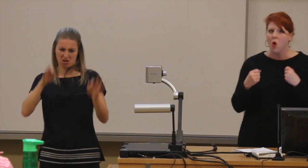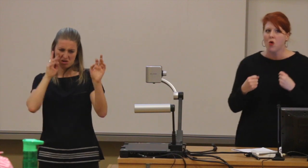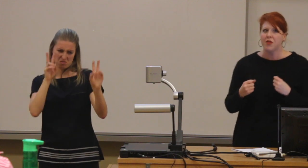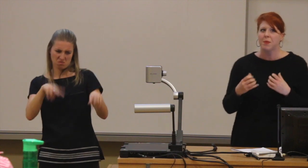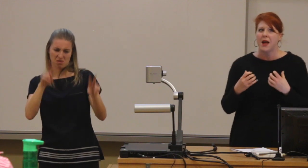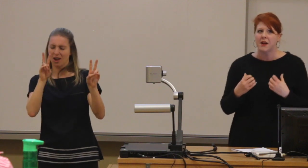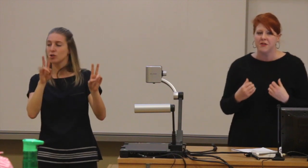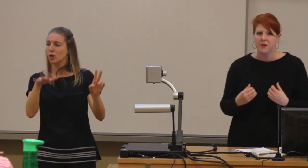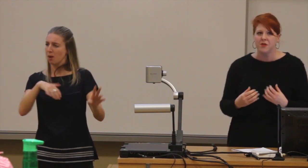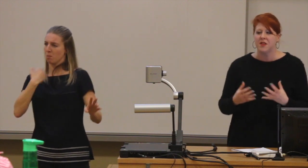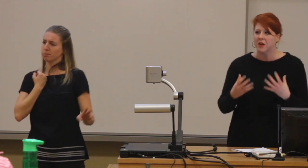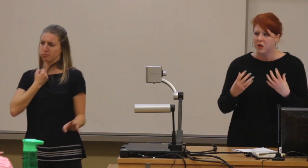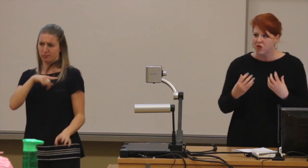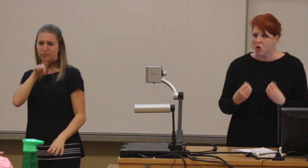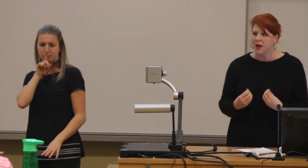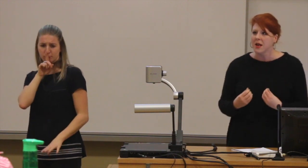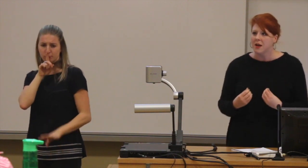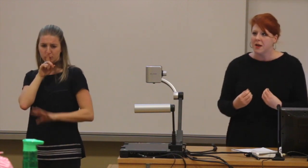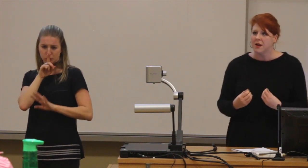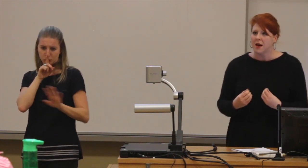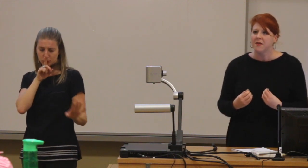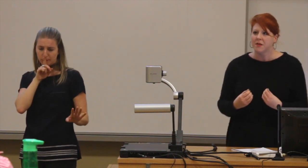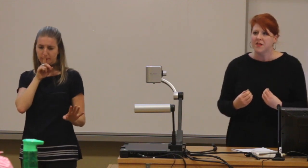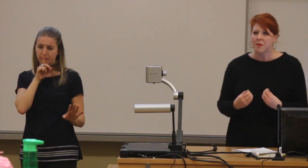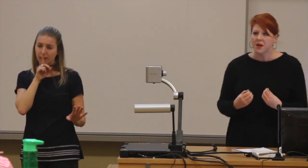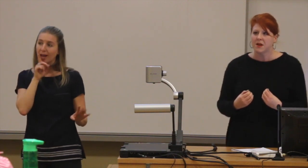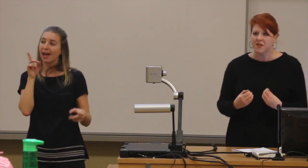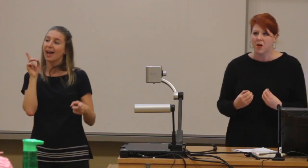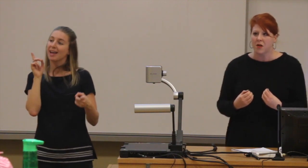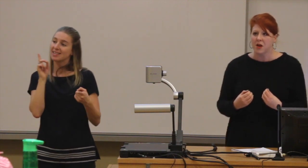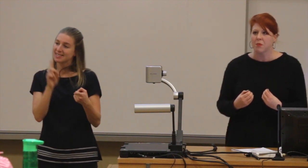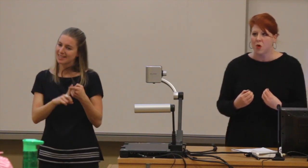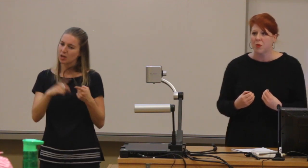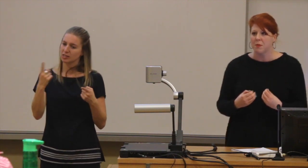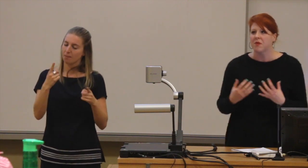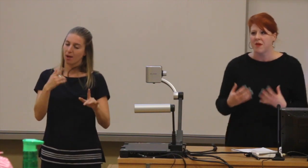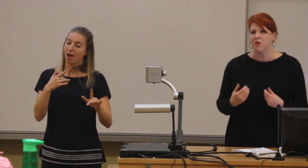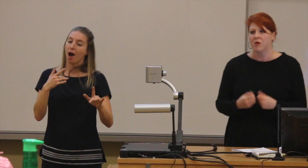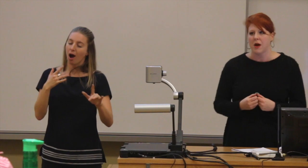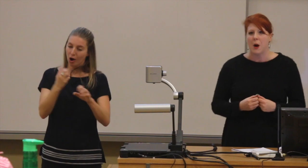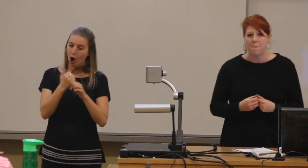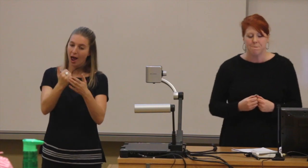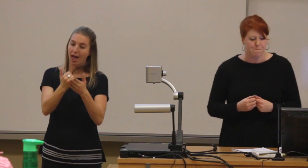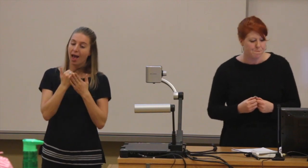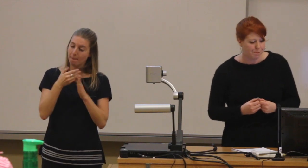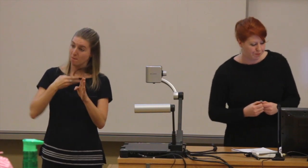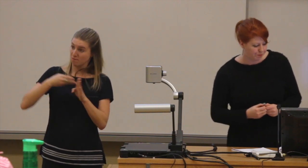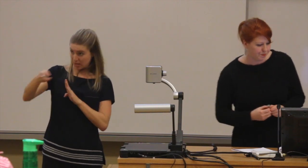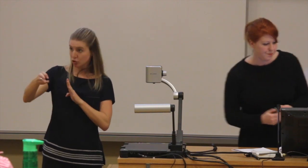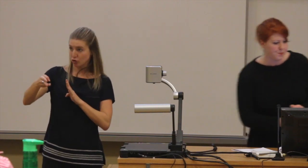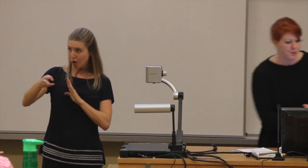just withhold the platitudes and the cajoling until somebody has sought the appropriate professional help.